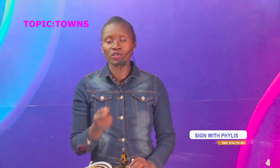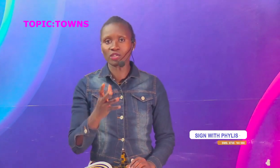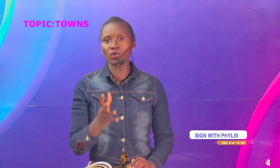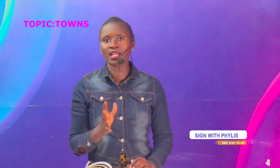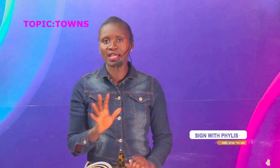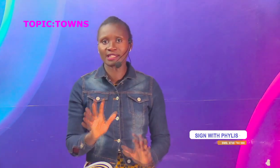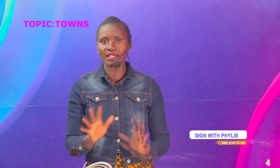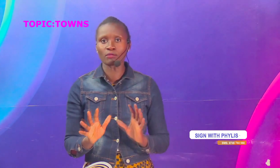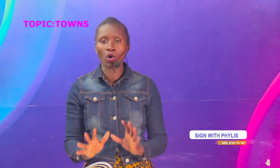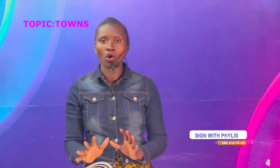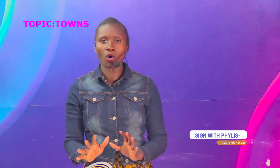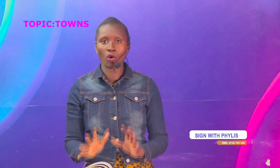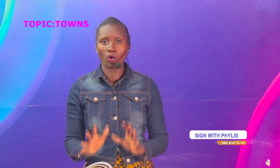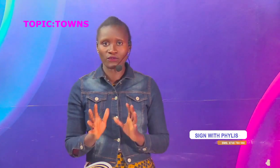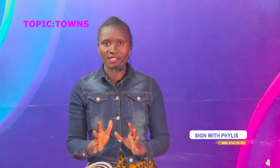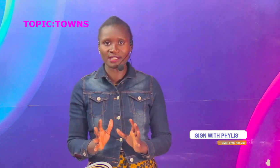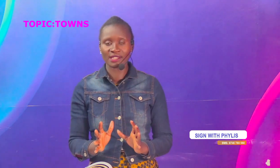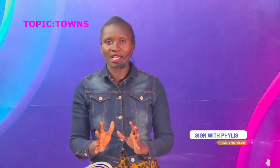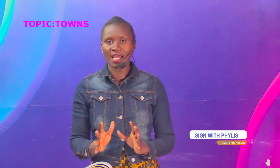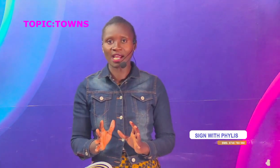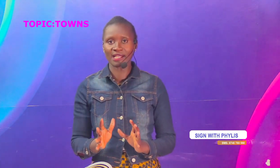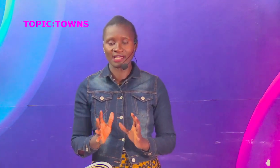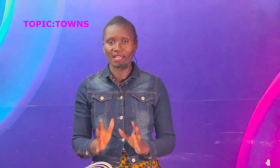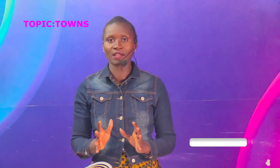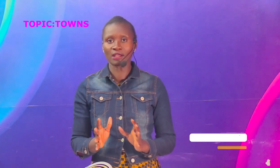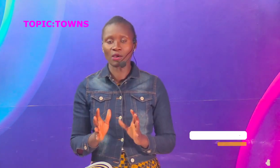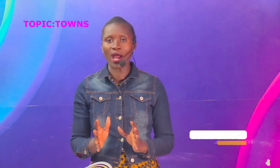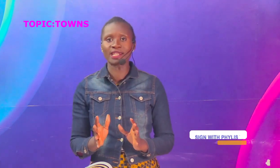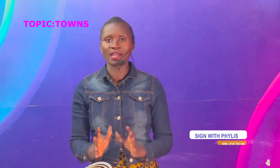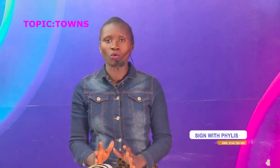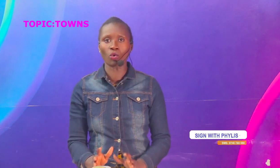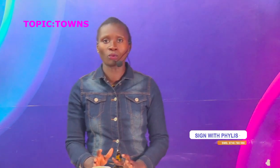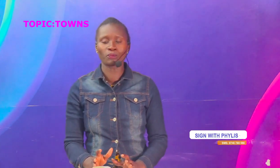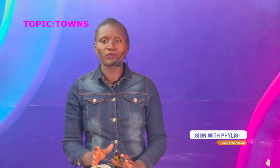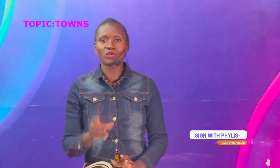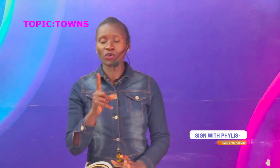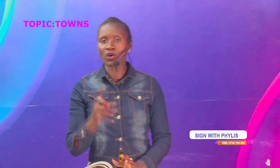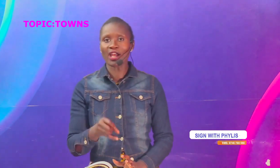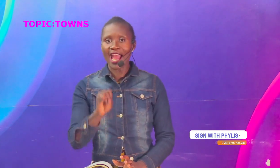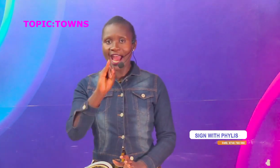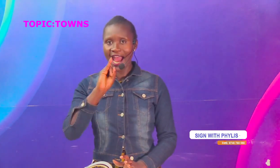can understand more of this signing the word Nakuru? So,